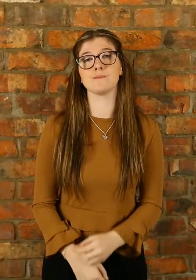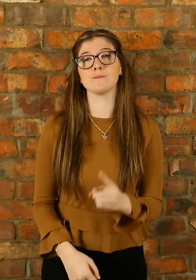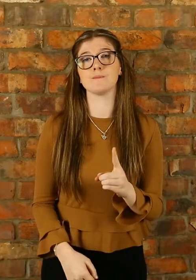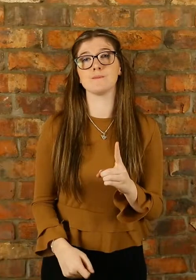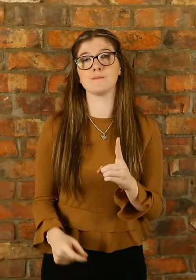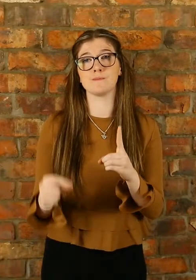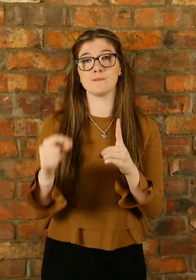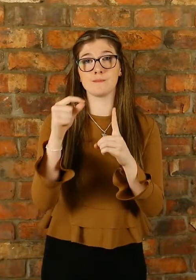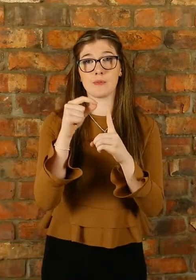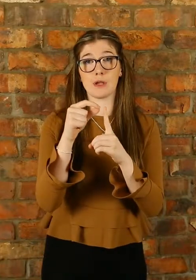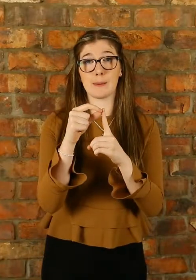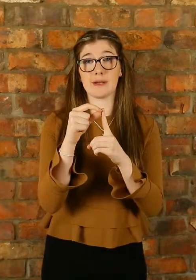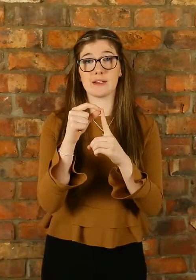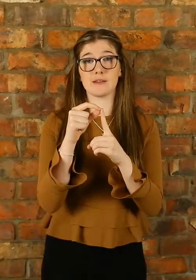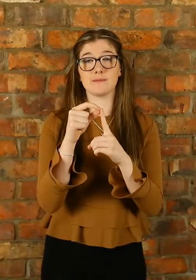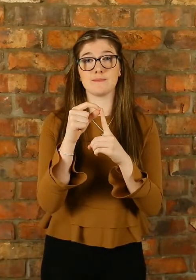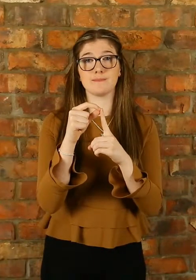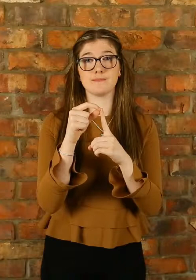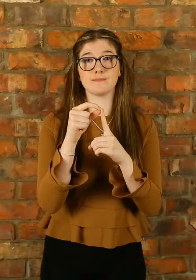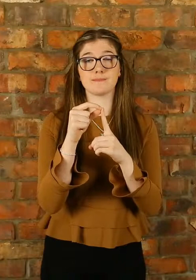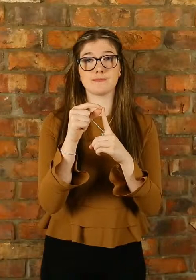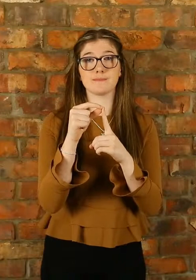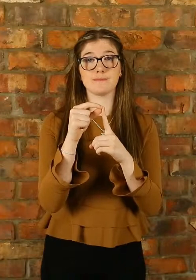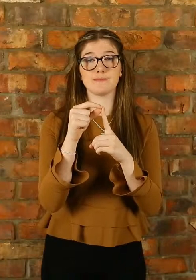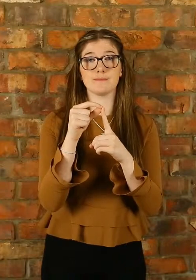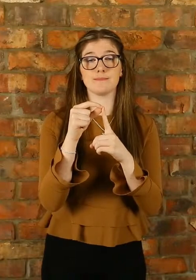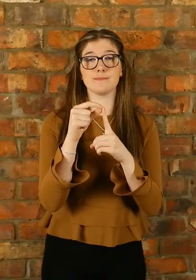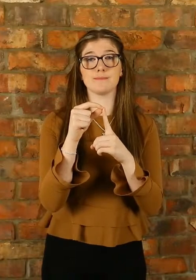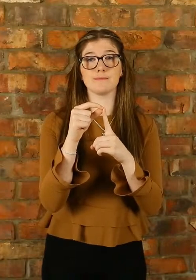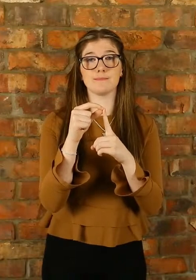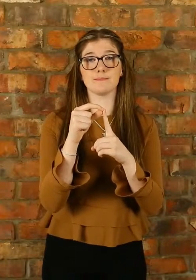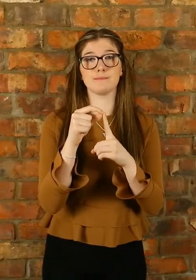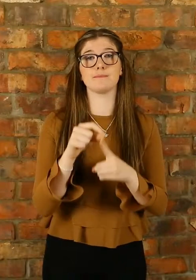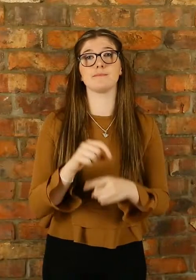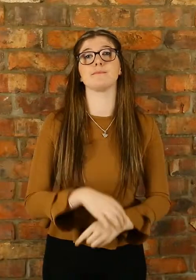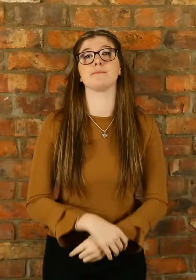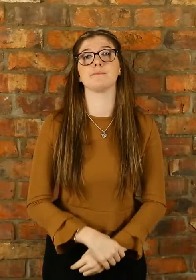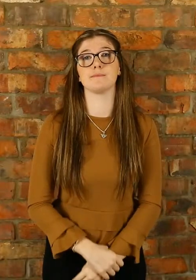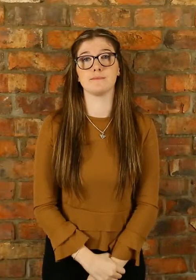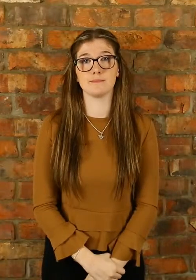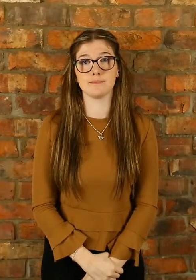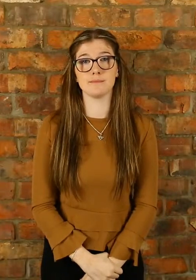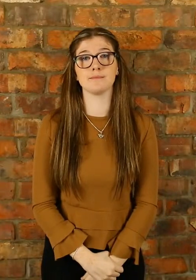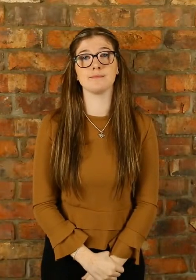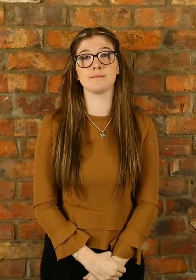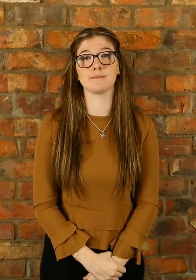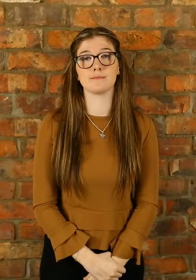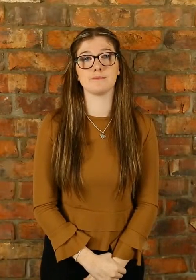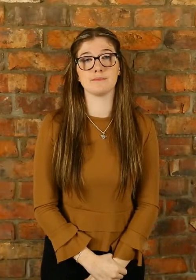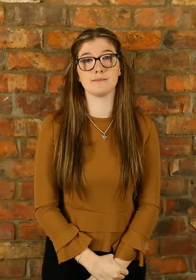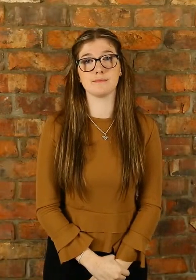Next is the letter P. So if you pop your index finger up and create like a circle shape with your opposite